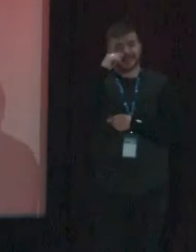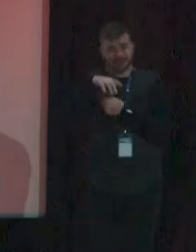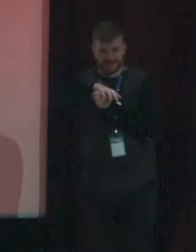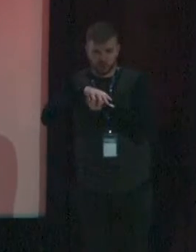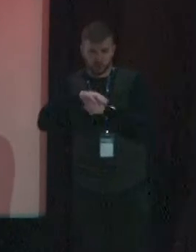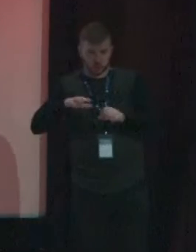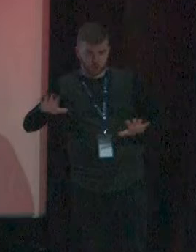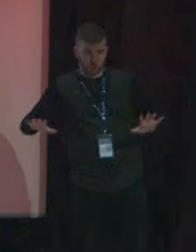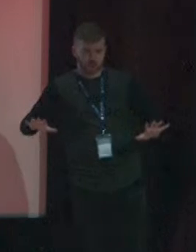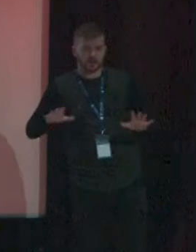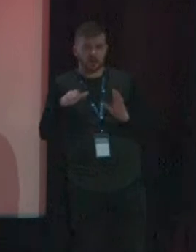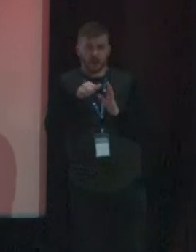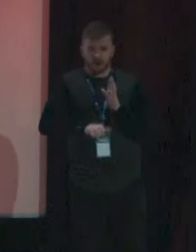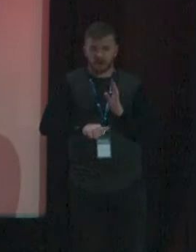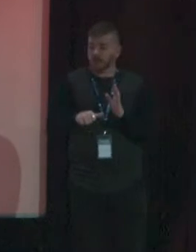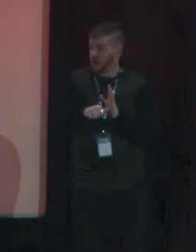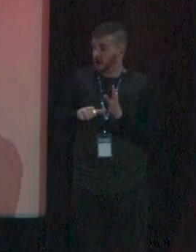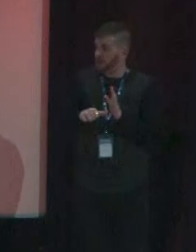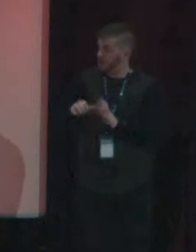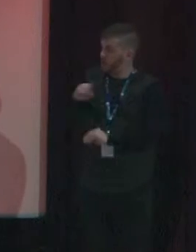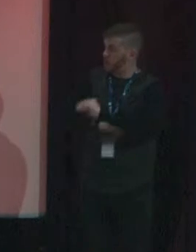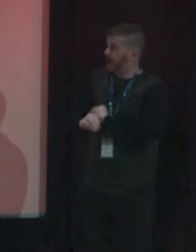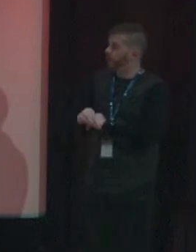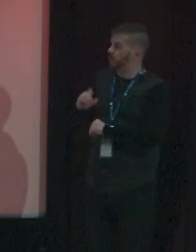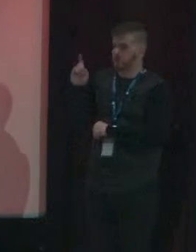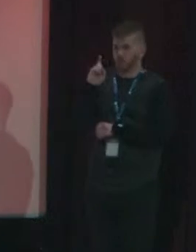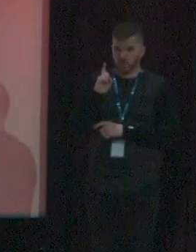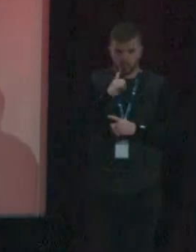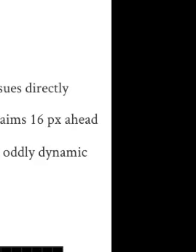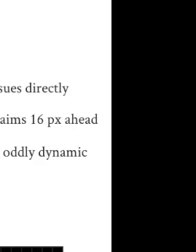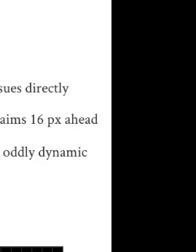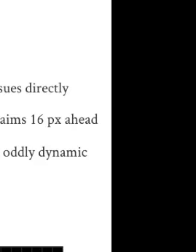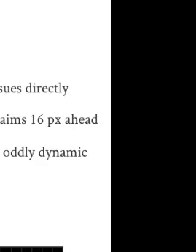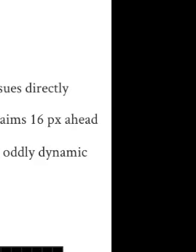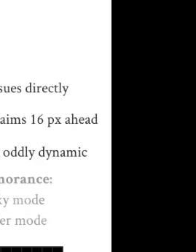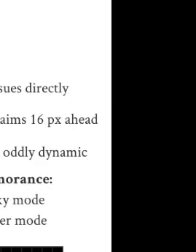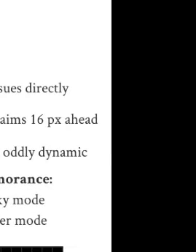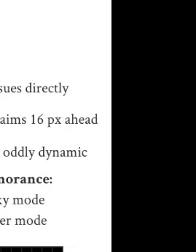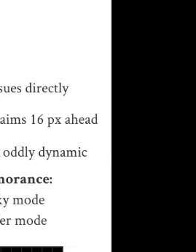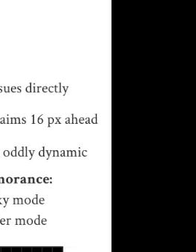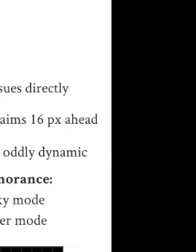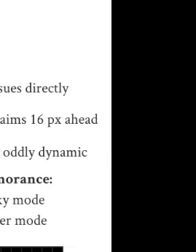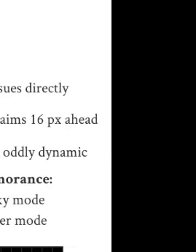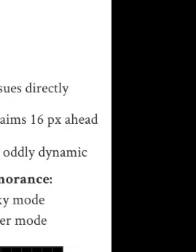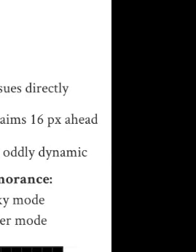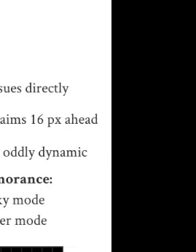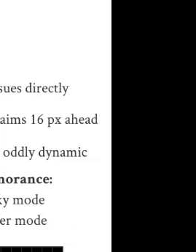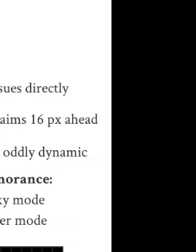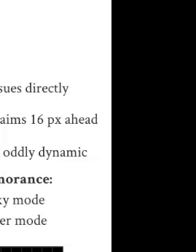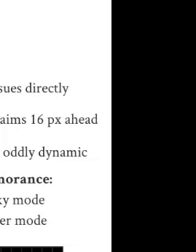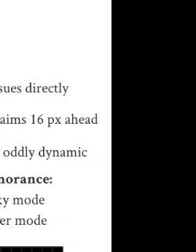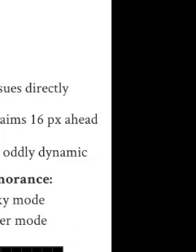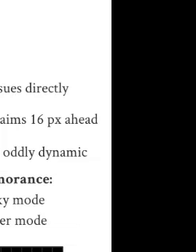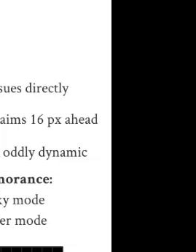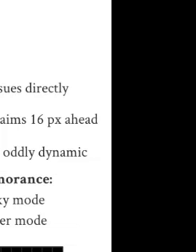So it's a little bit harder to work out exactly what he's going to do. And lastly, Guzuta, slow guy,